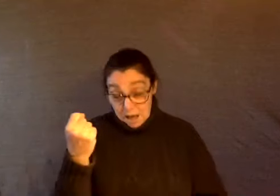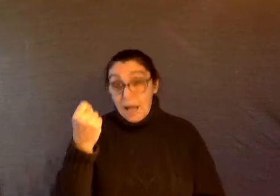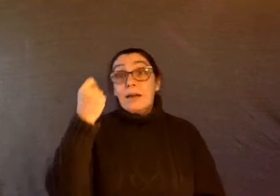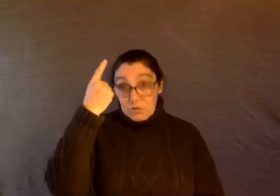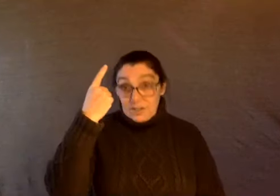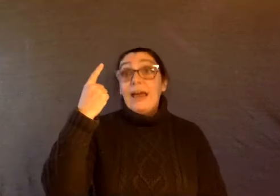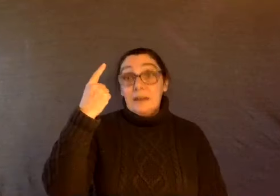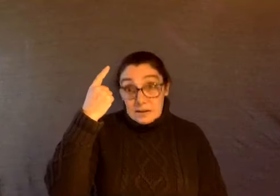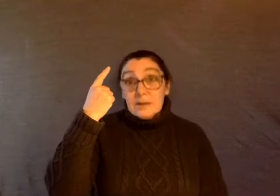I understand.